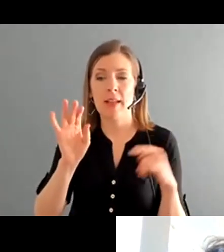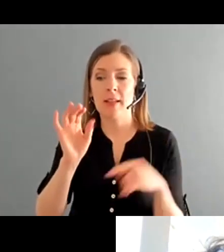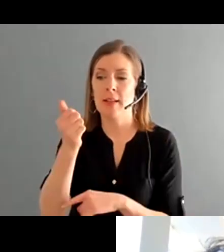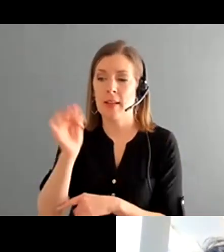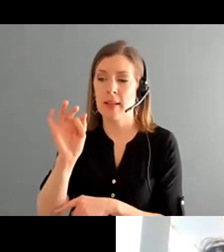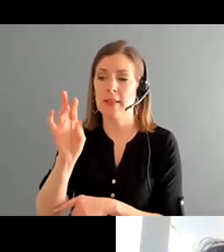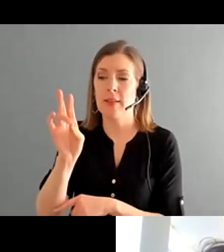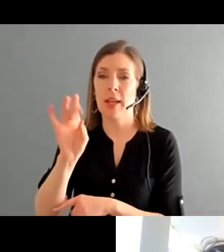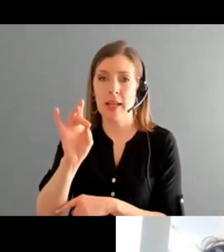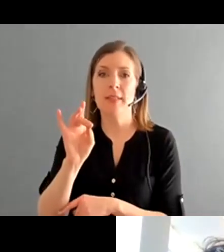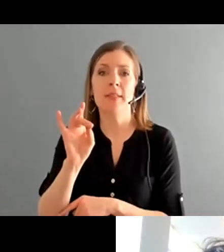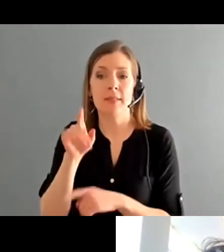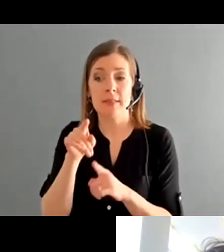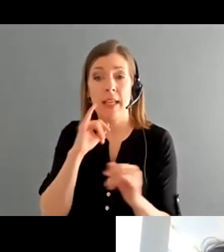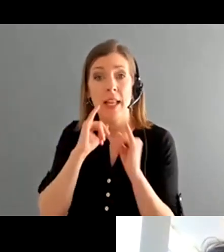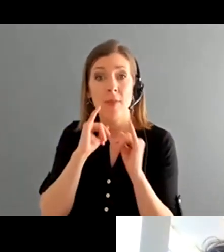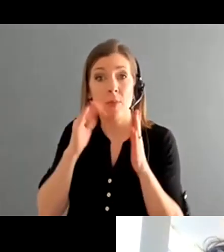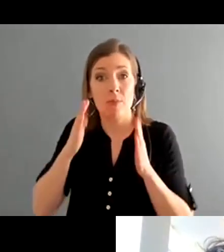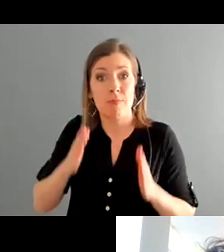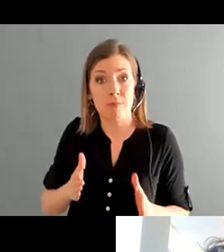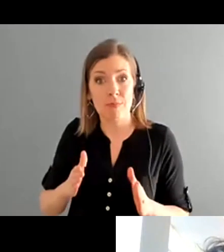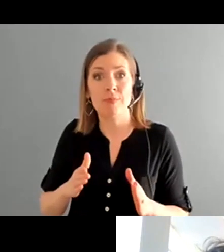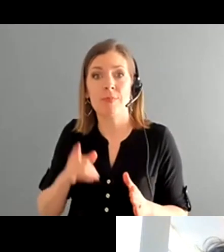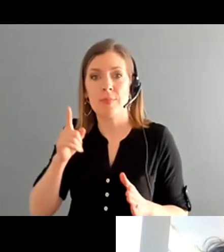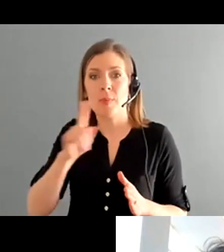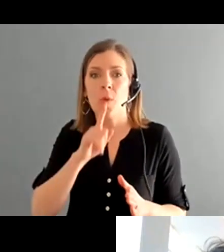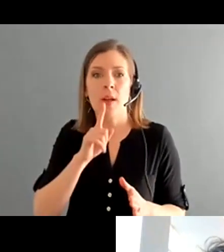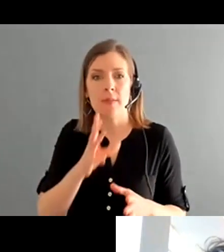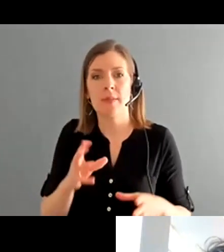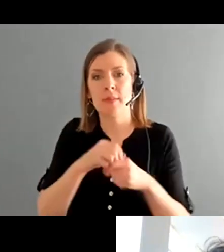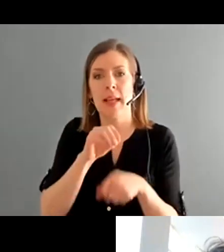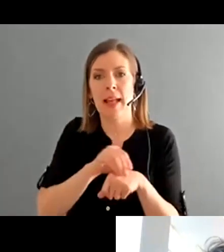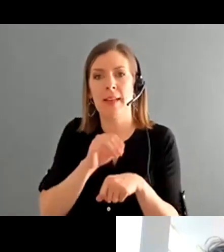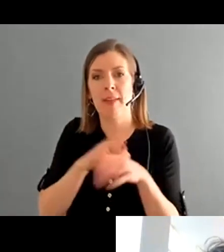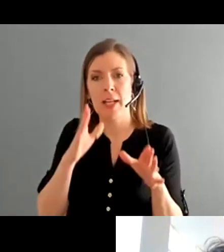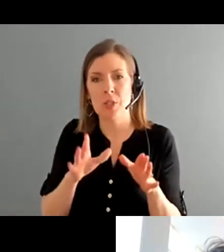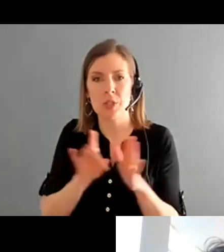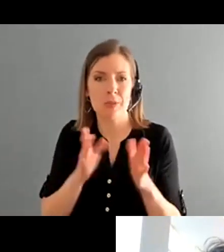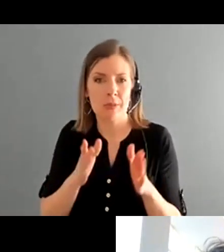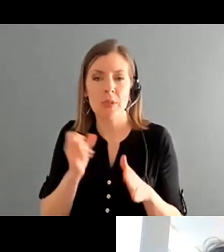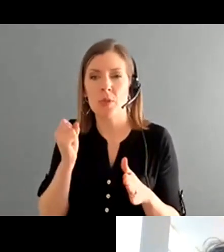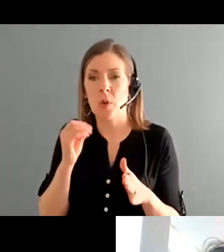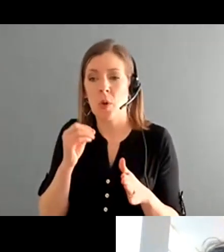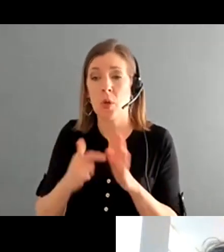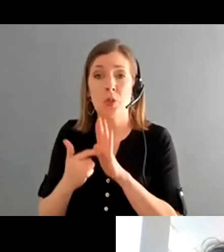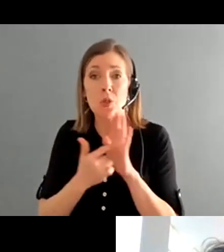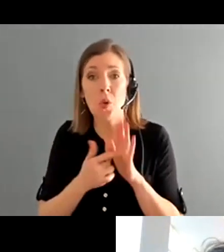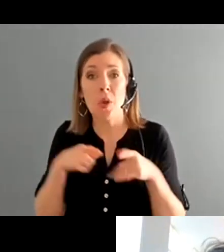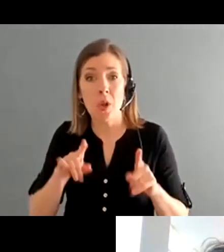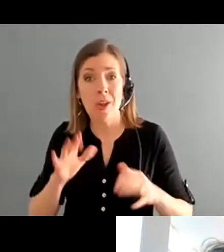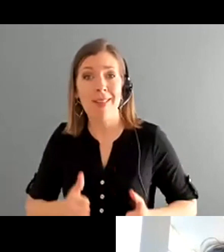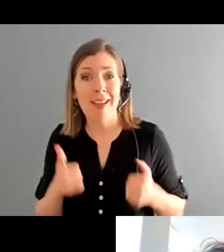because the anthropologist who did those interviews was a kind of advisor. But in terms of showing in her